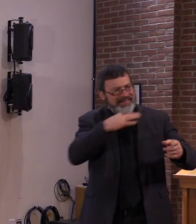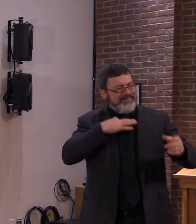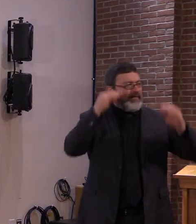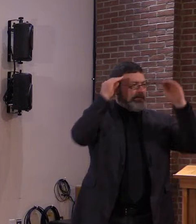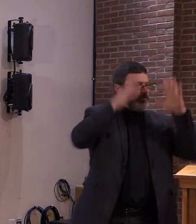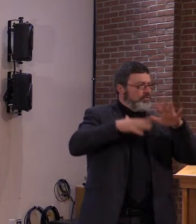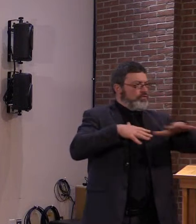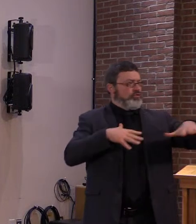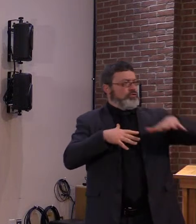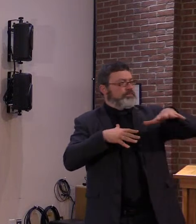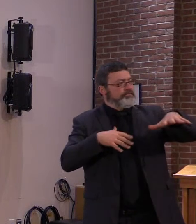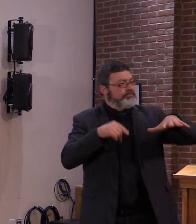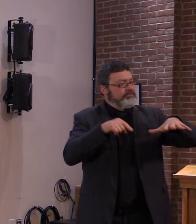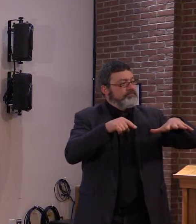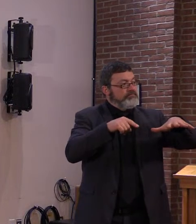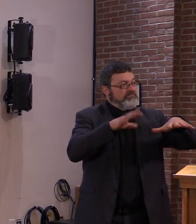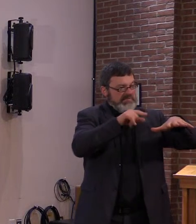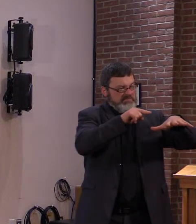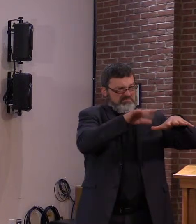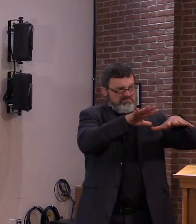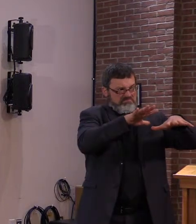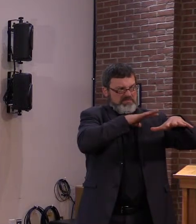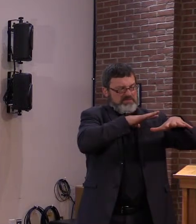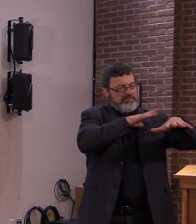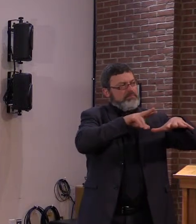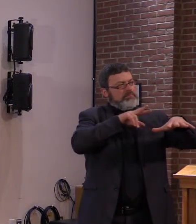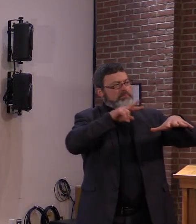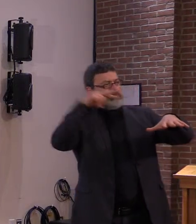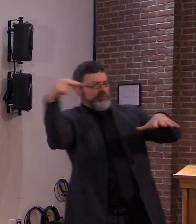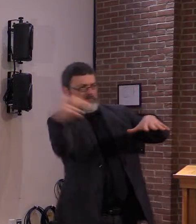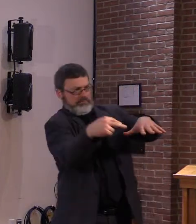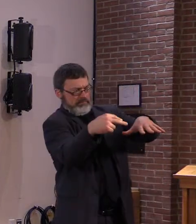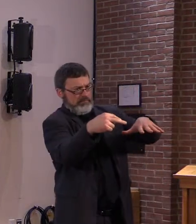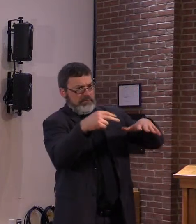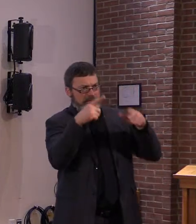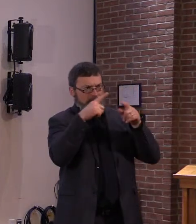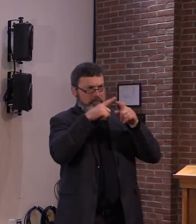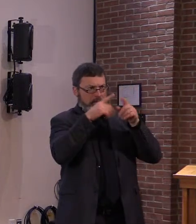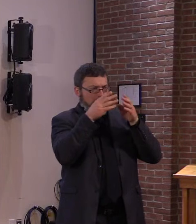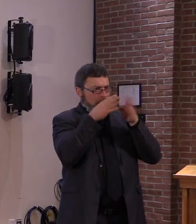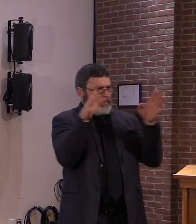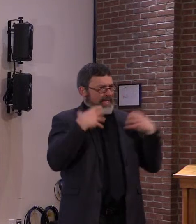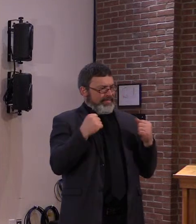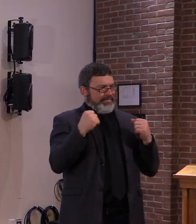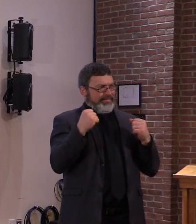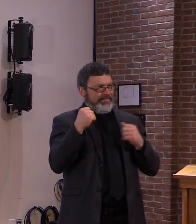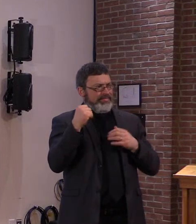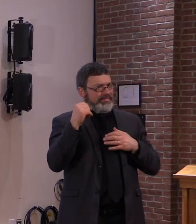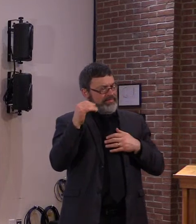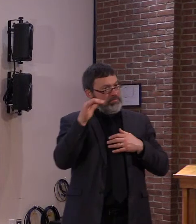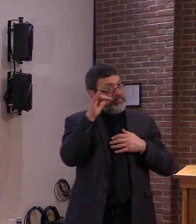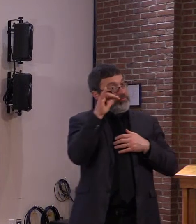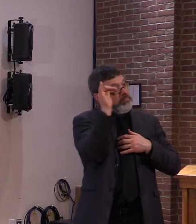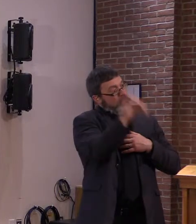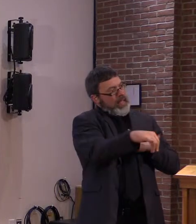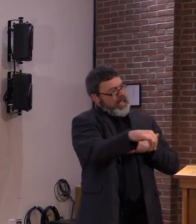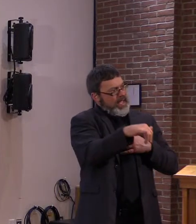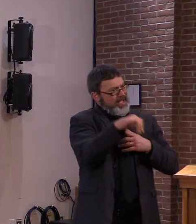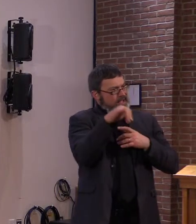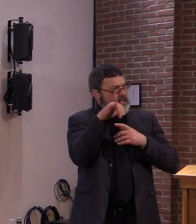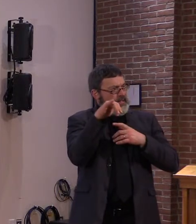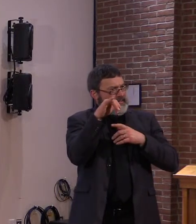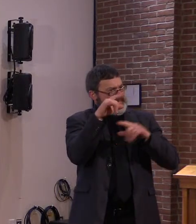to update, but I don't have an update, but I think there are some cases in the facility